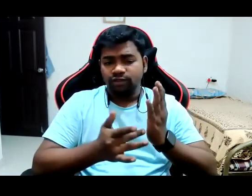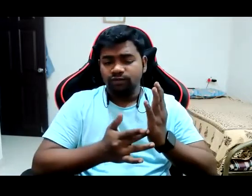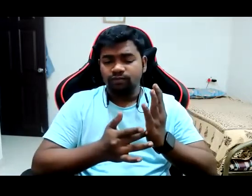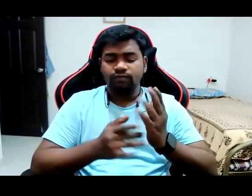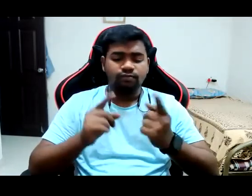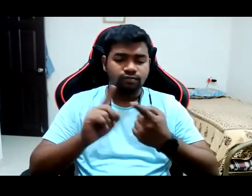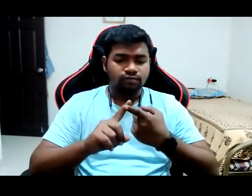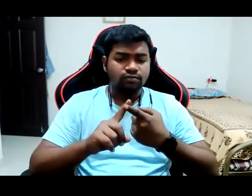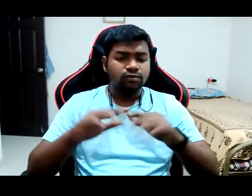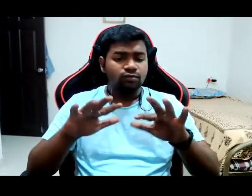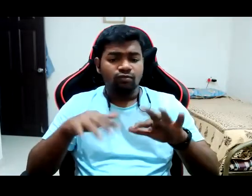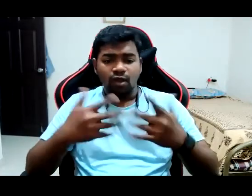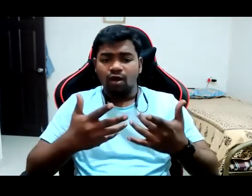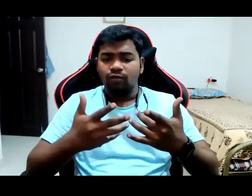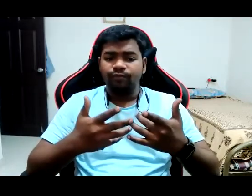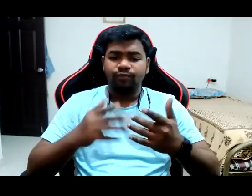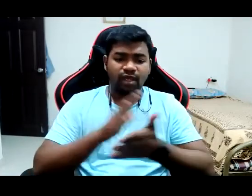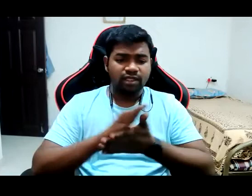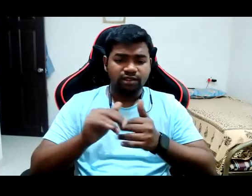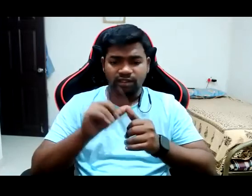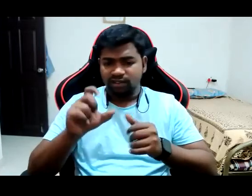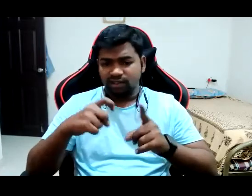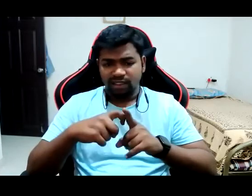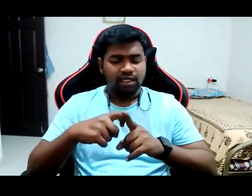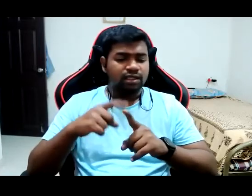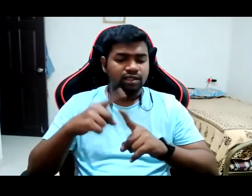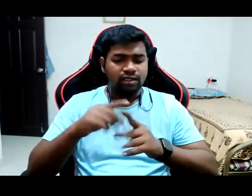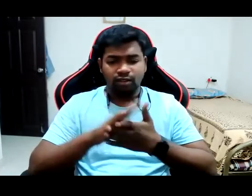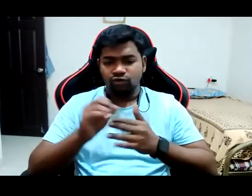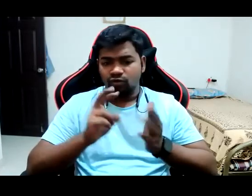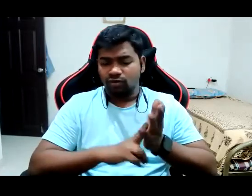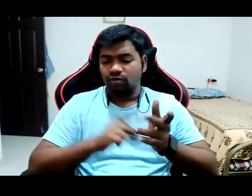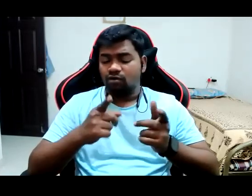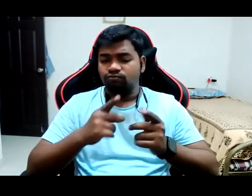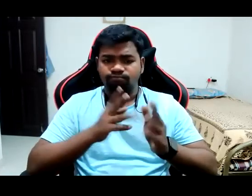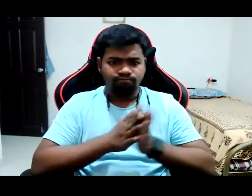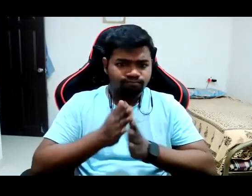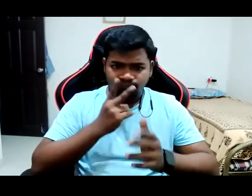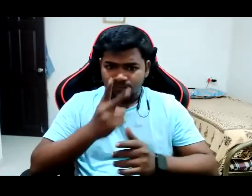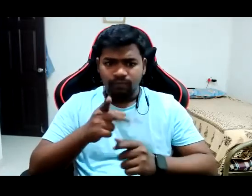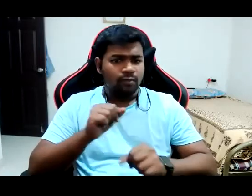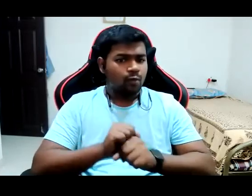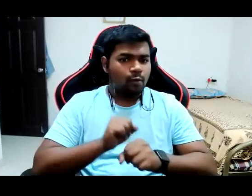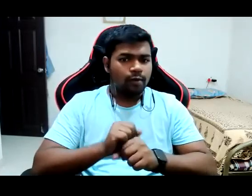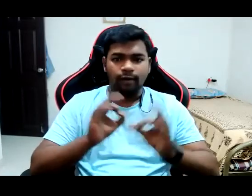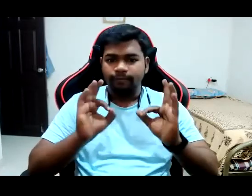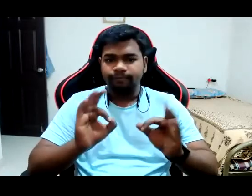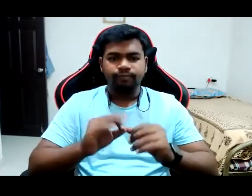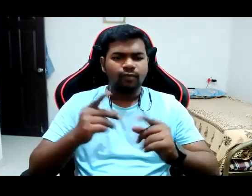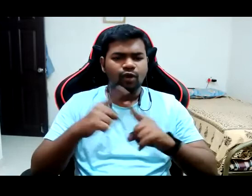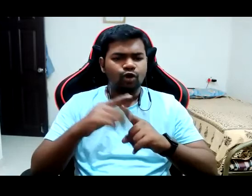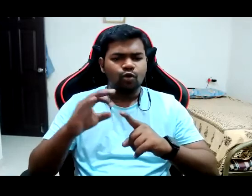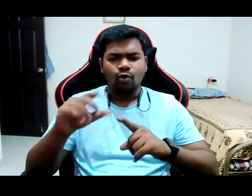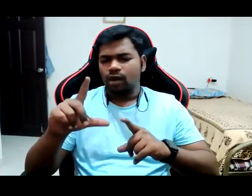how technically sophisticated was the hack? How impressive was it? What kinds of cutting edge sort of tools and technologies